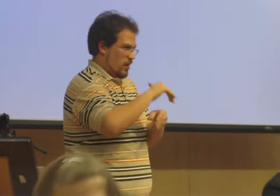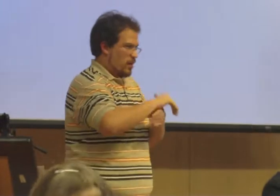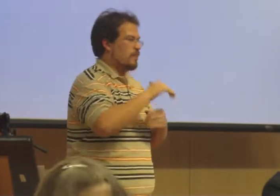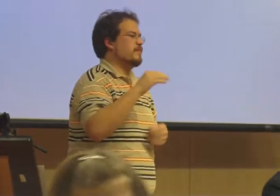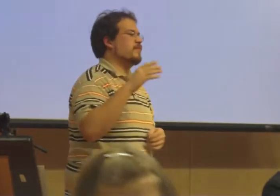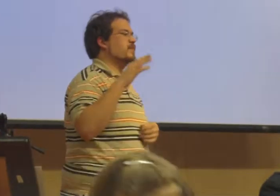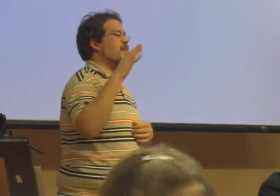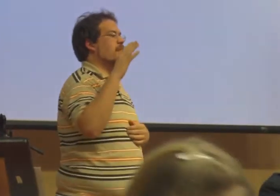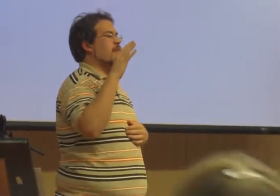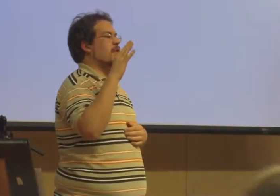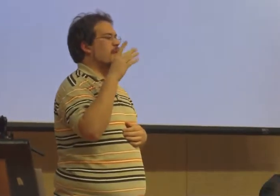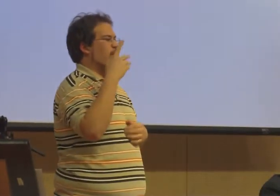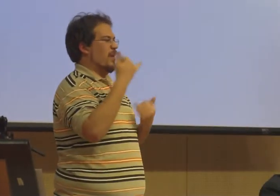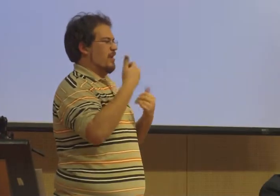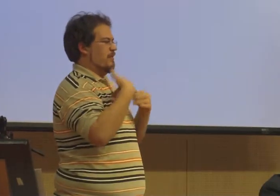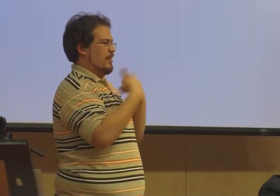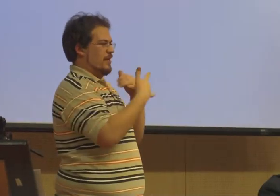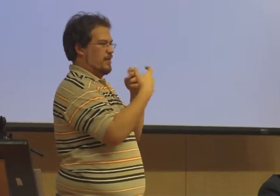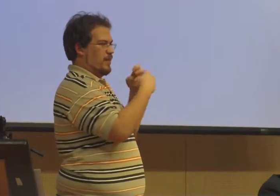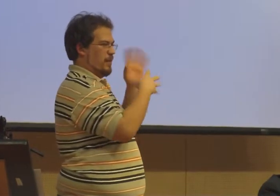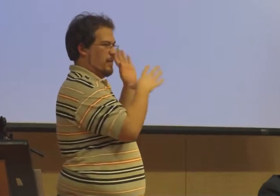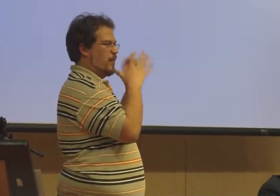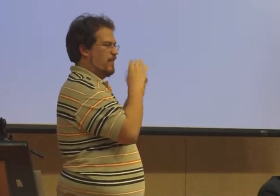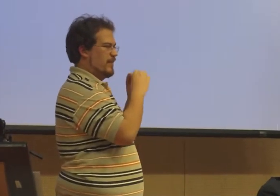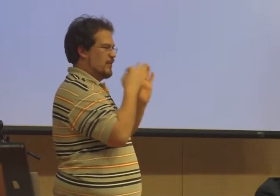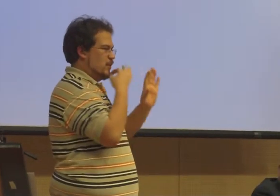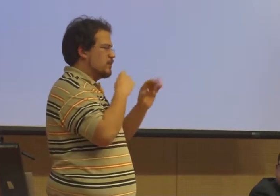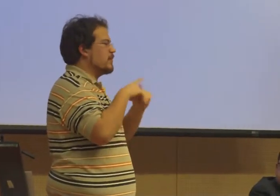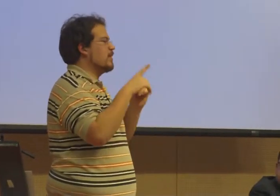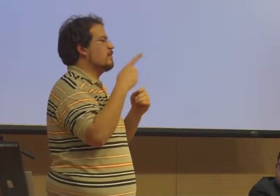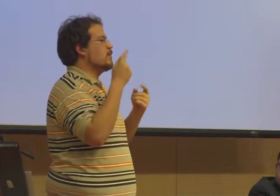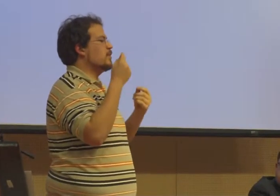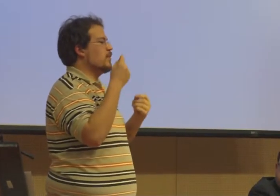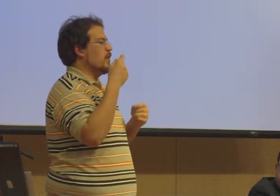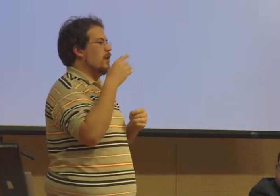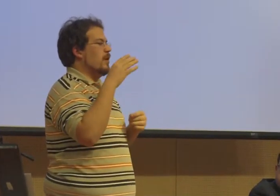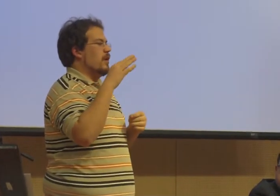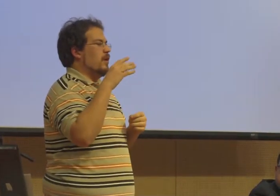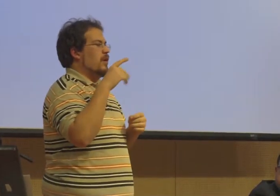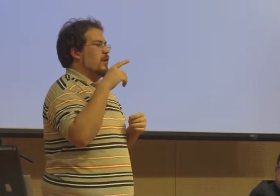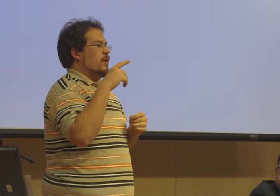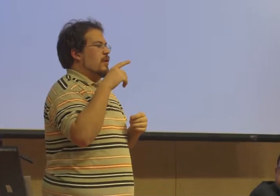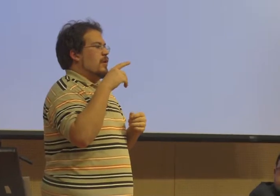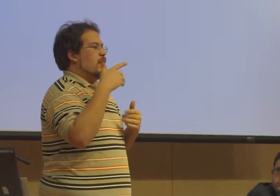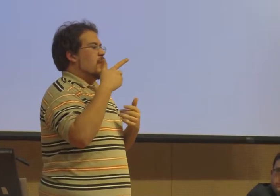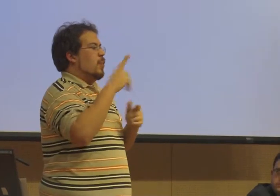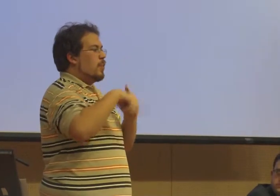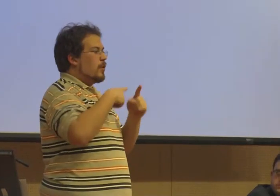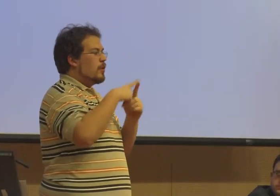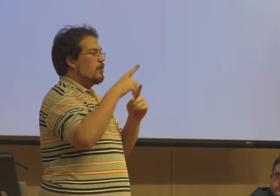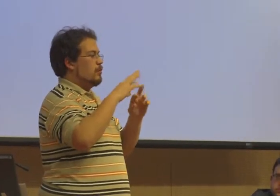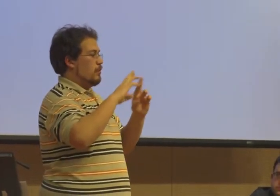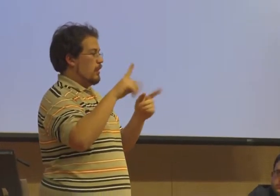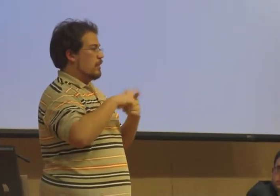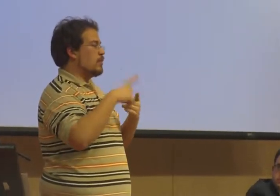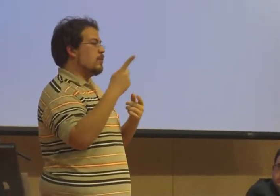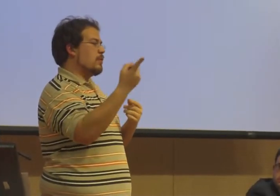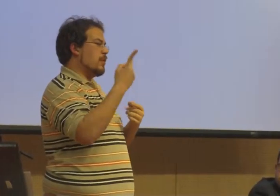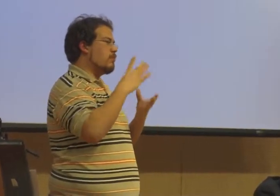Thank you for that. And now I'd like to explain what the process is going to be like tonight. I know that currently you're not seeing me on the screen, but we are going